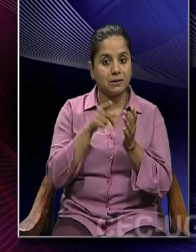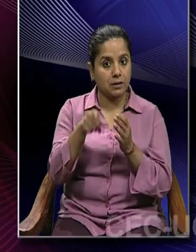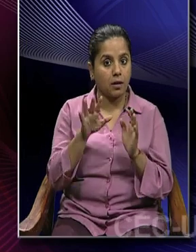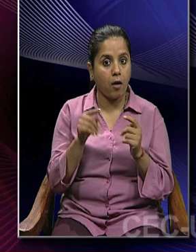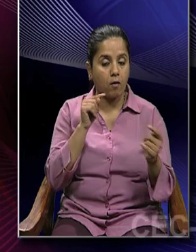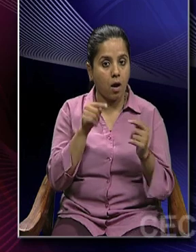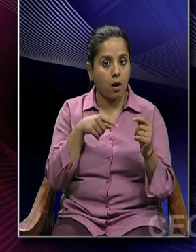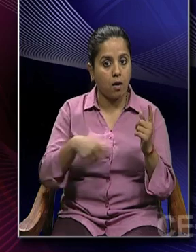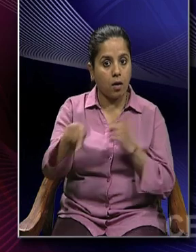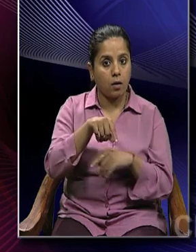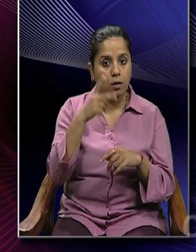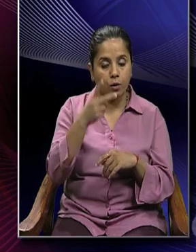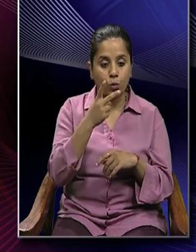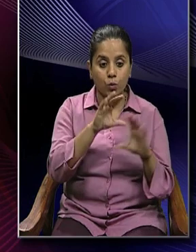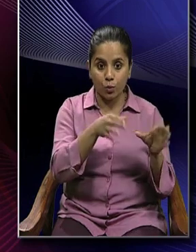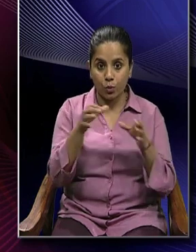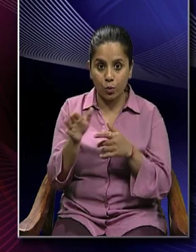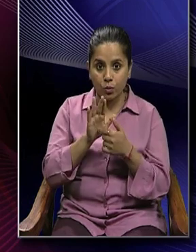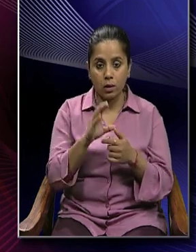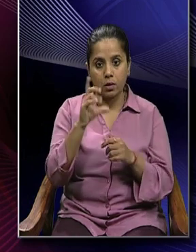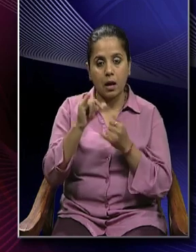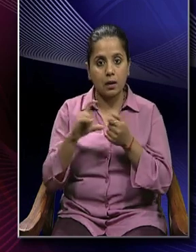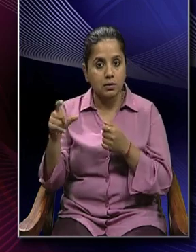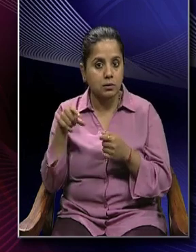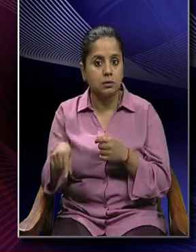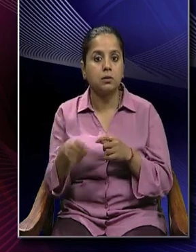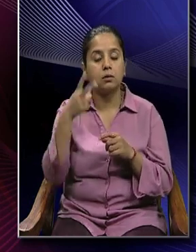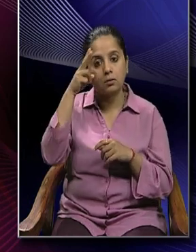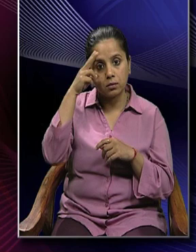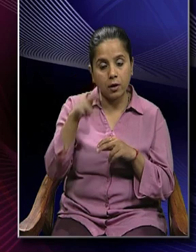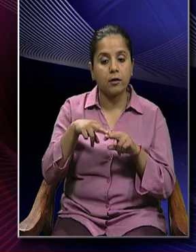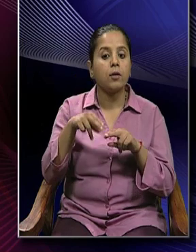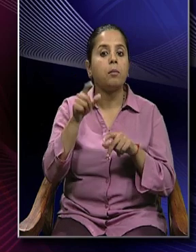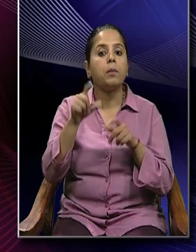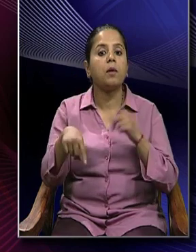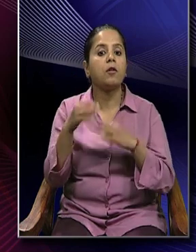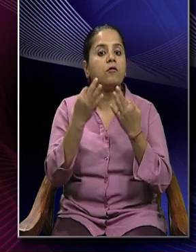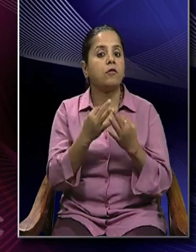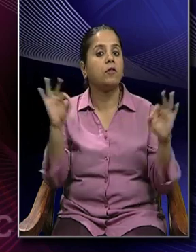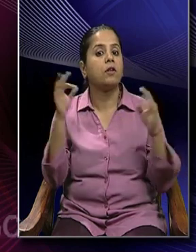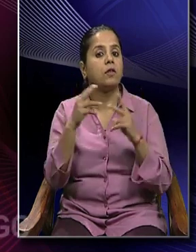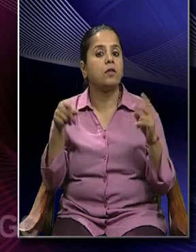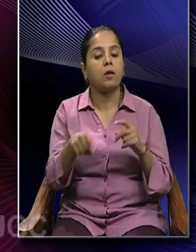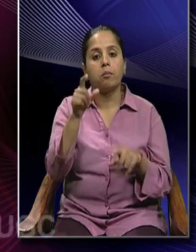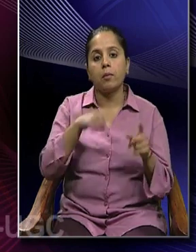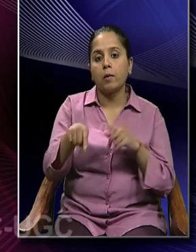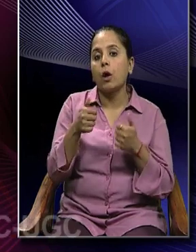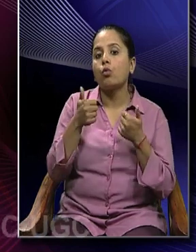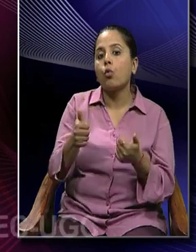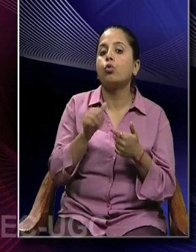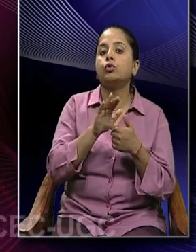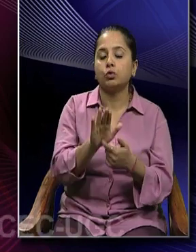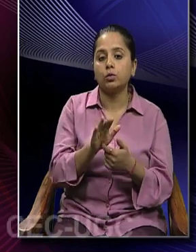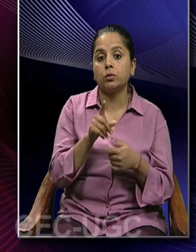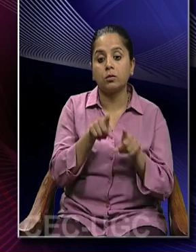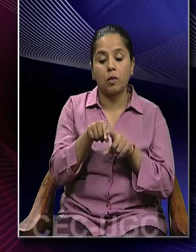the tension between the two represent the classic dilemma of how to preserve the individual freedom while promoting the public good. So, this